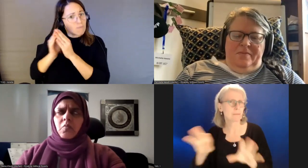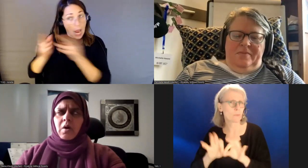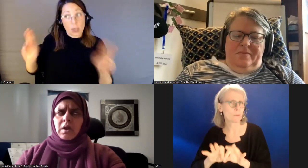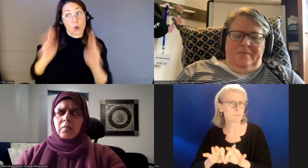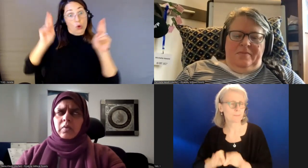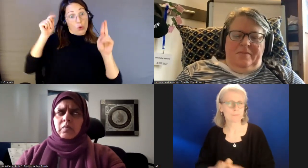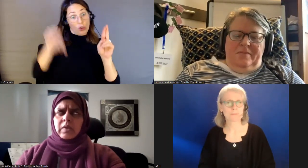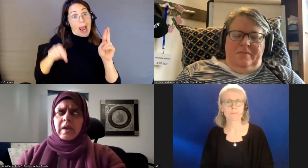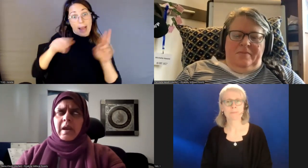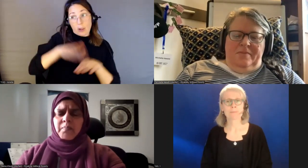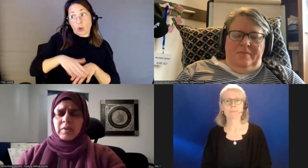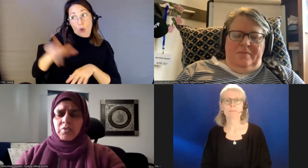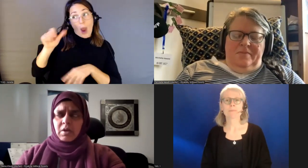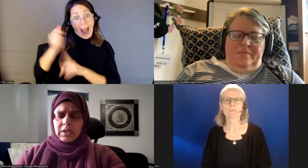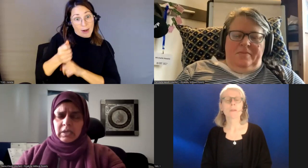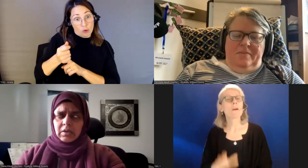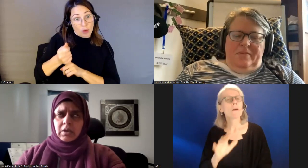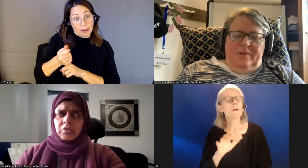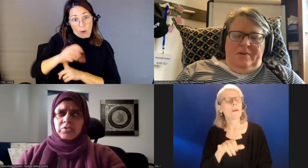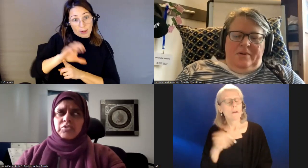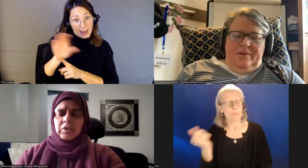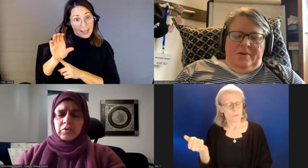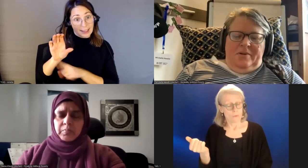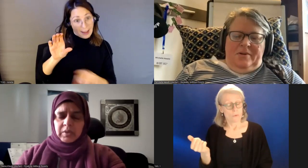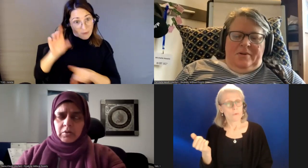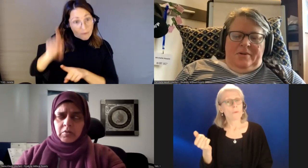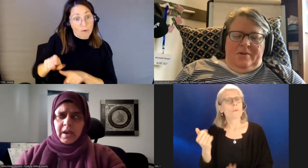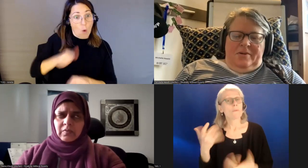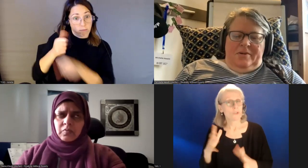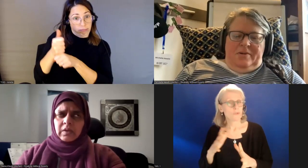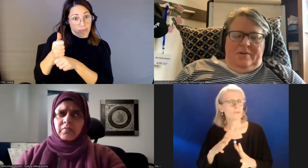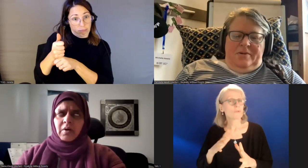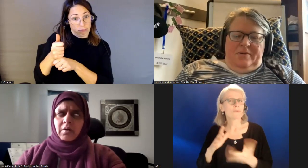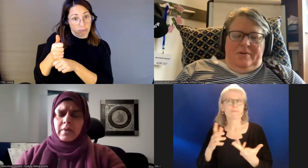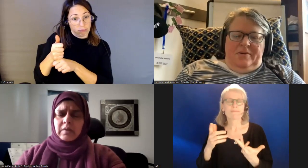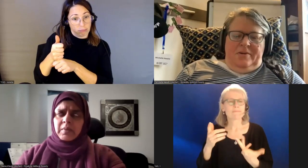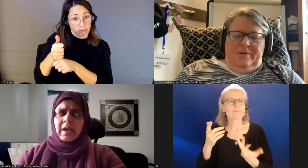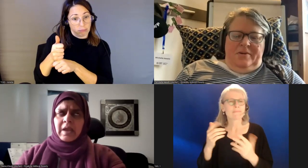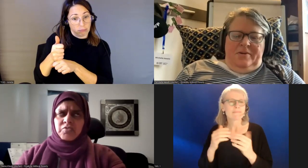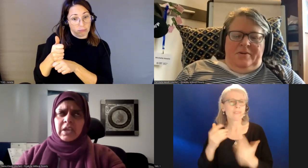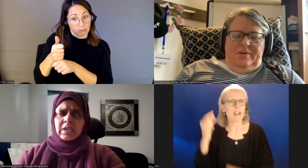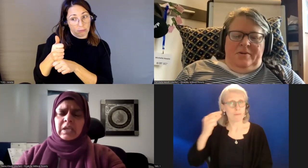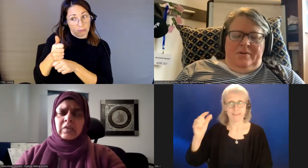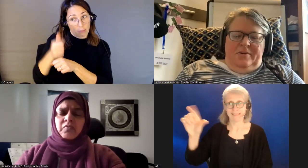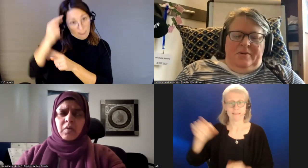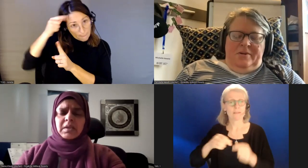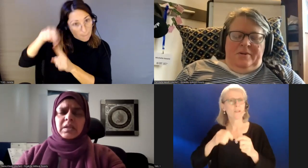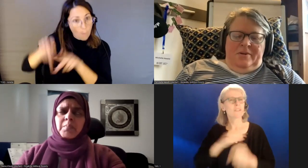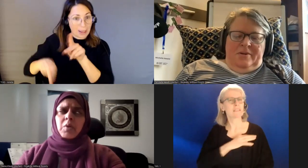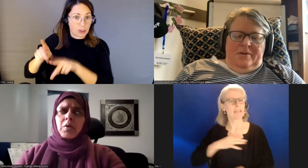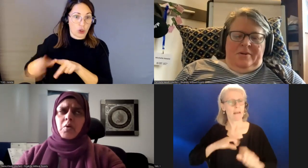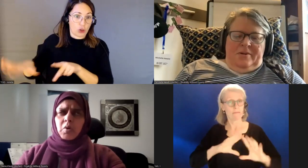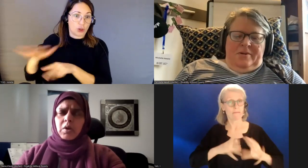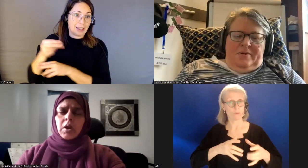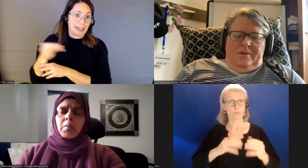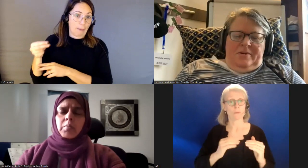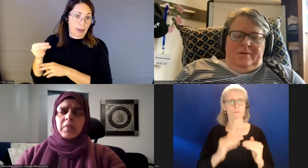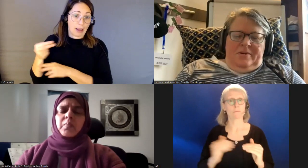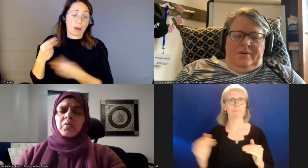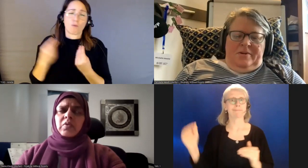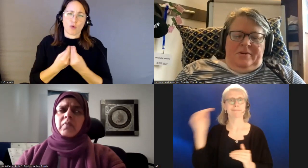We have been talking to senior bureaucrats. We have already been educating and informing them on our